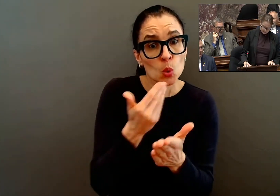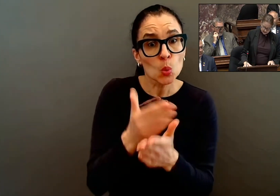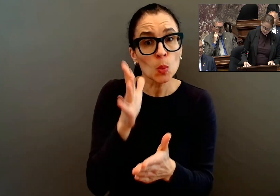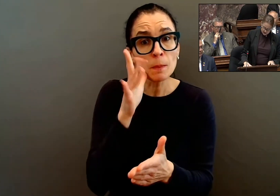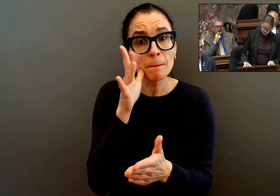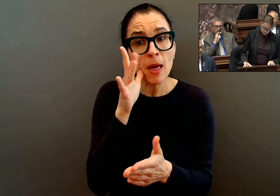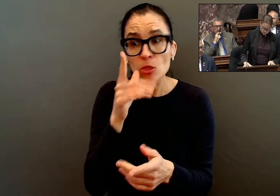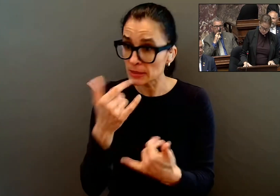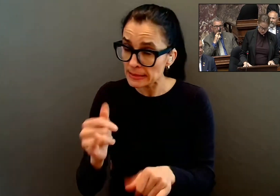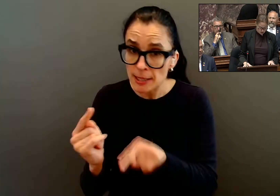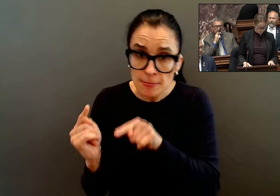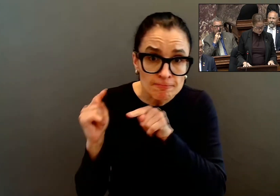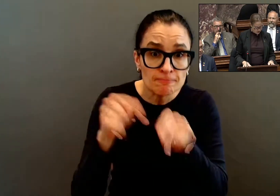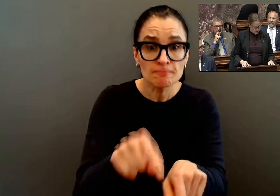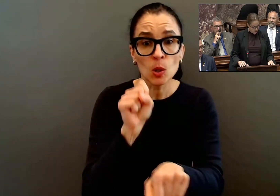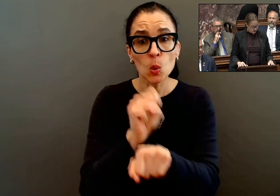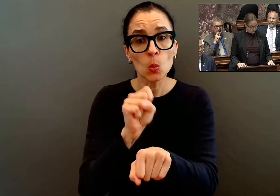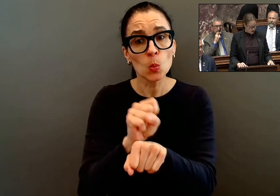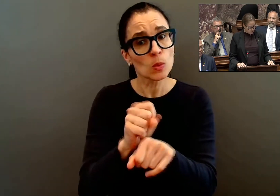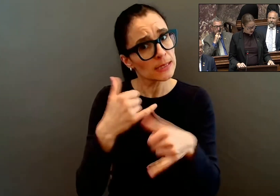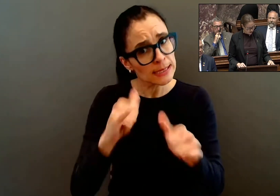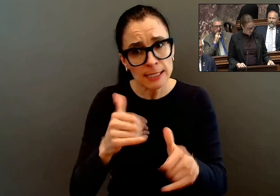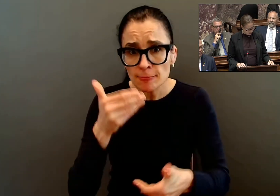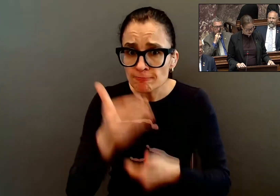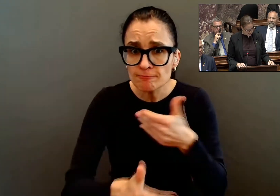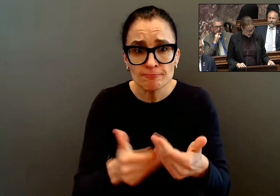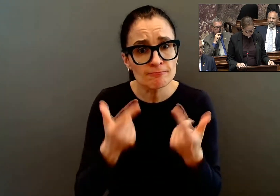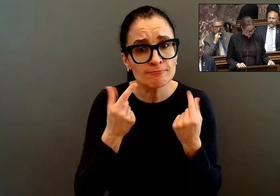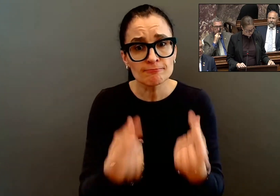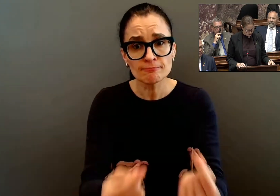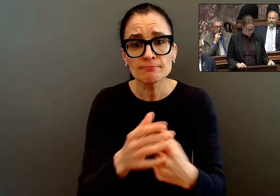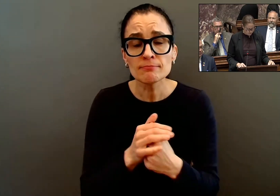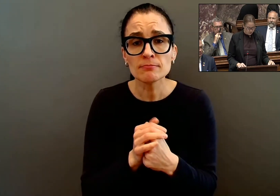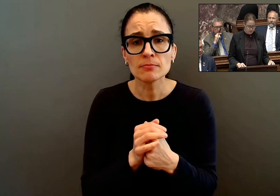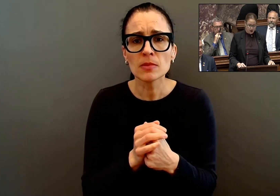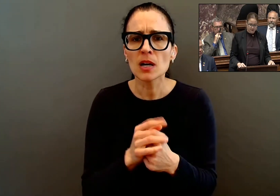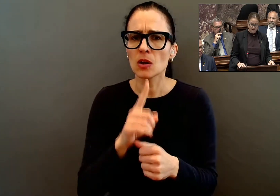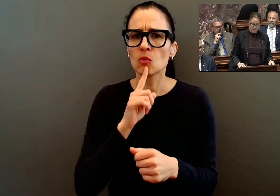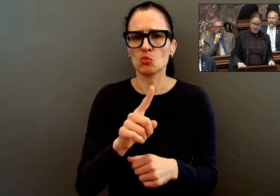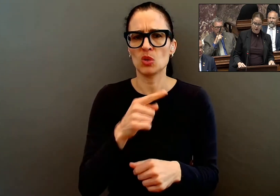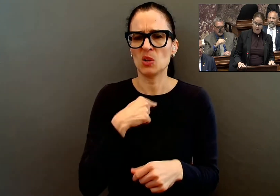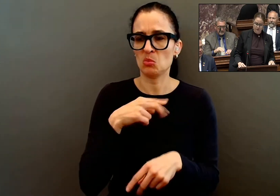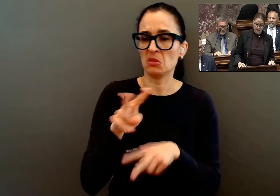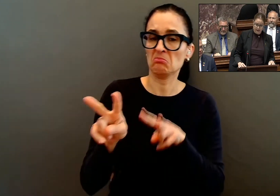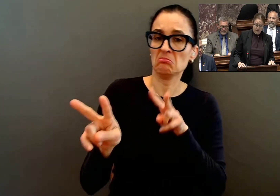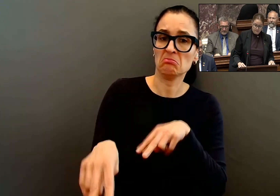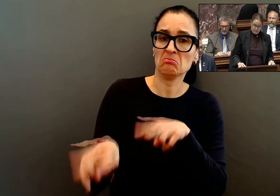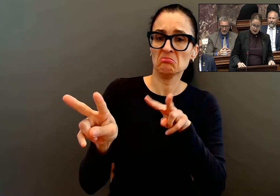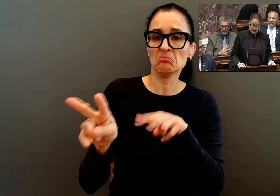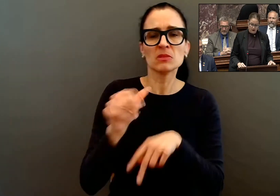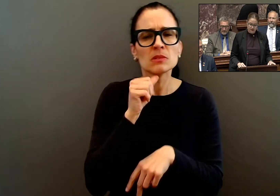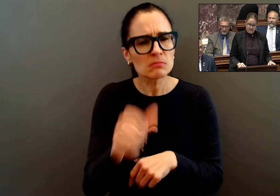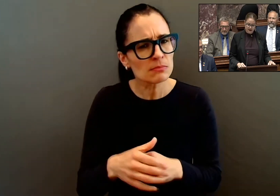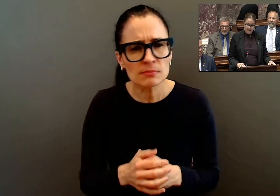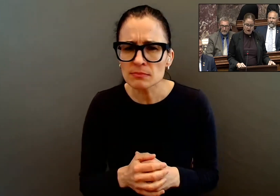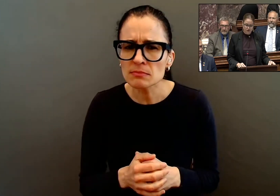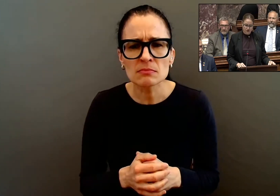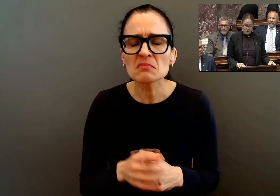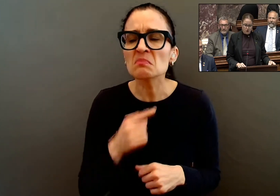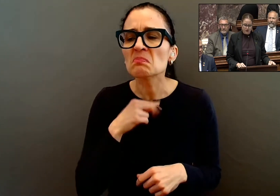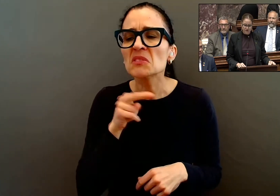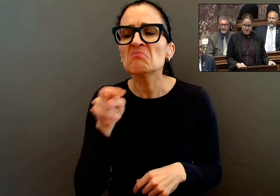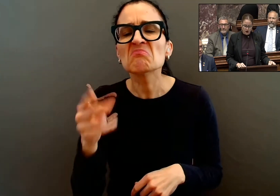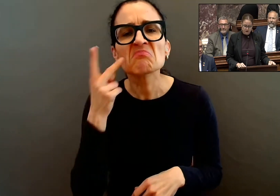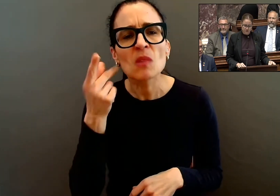their ability to manage multiple jobs. We do not question a woman's integrity to follow through on promises made to her community. And on this side of the